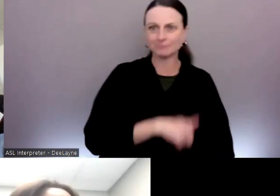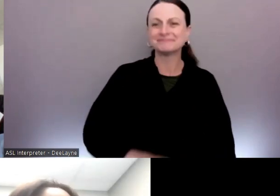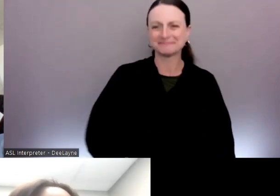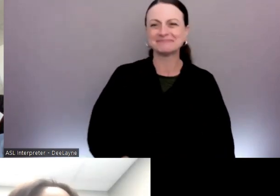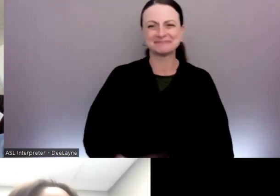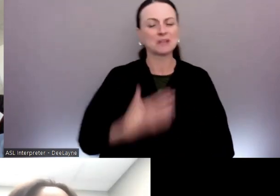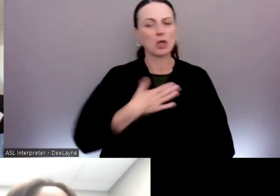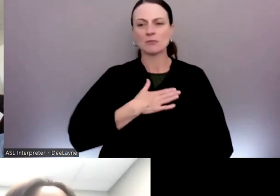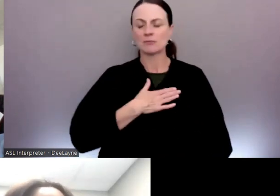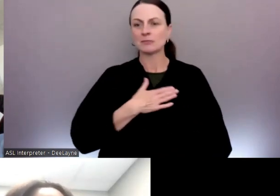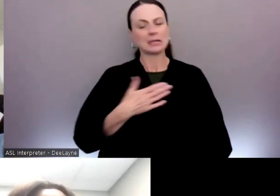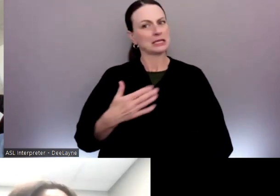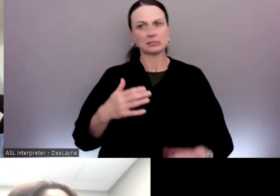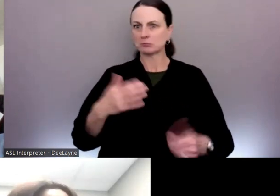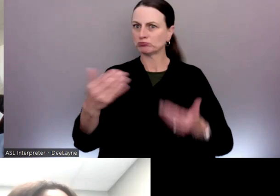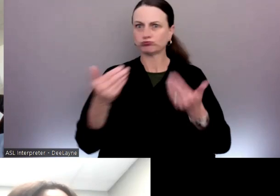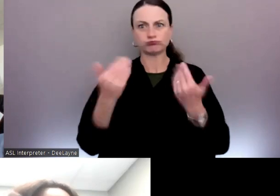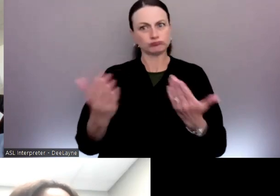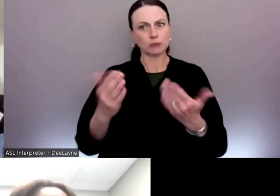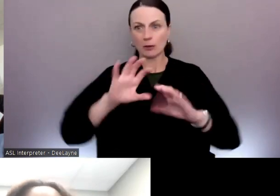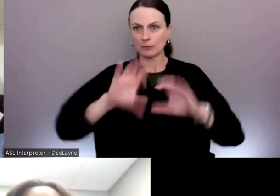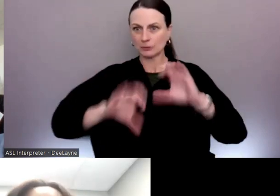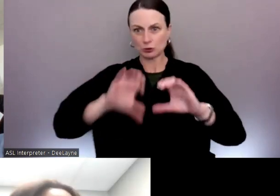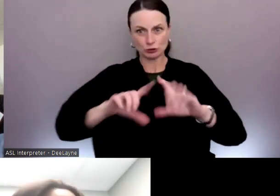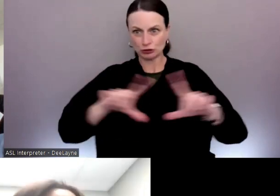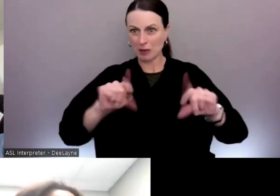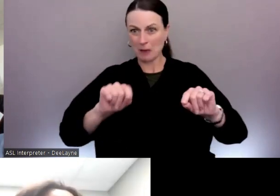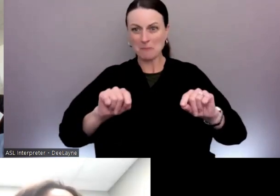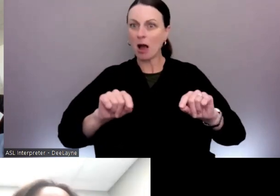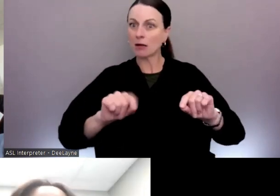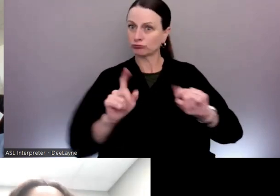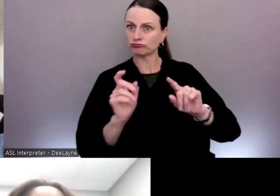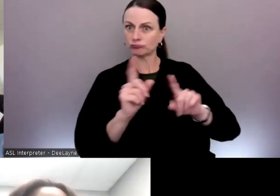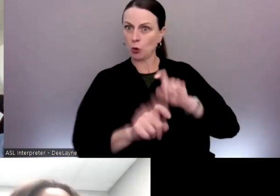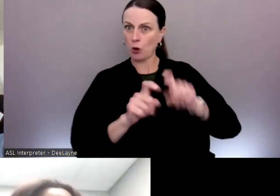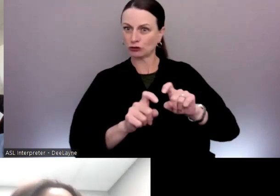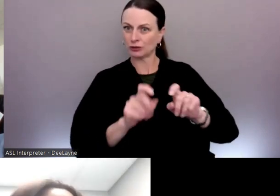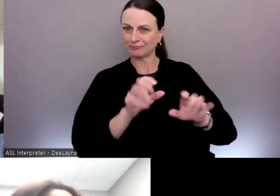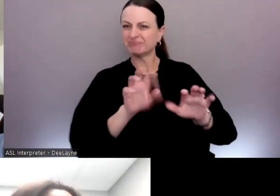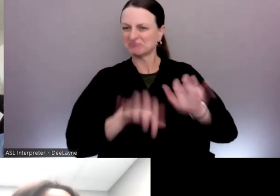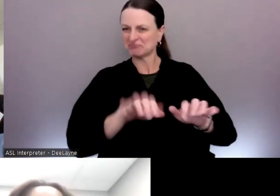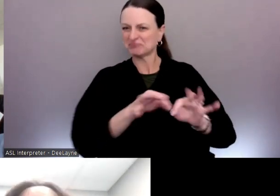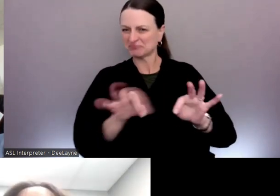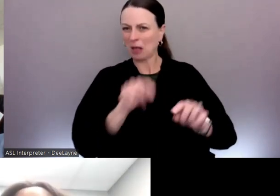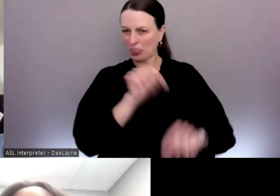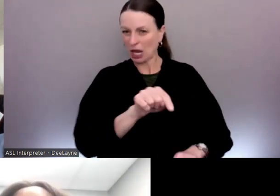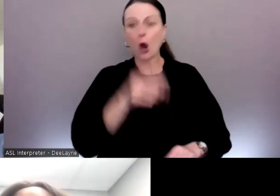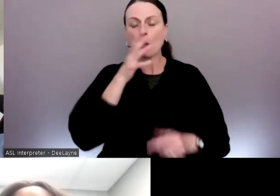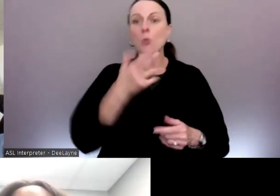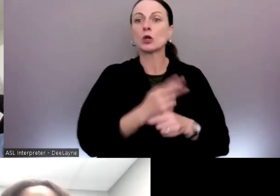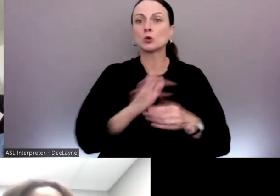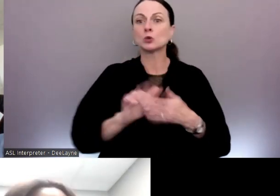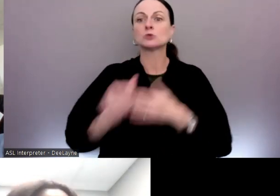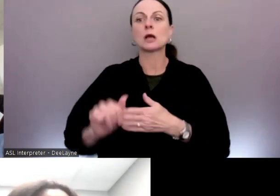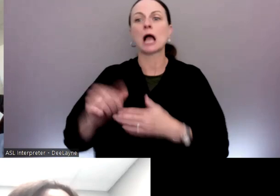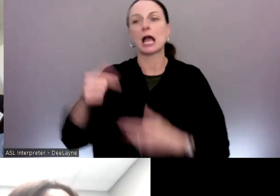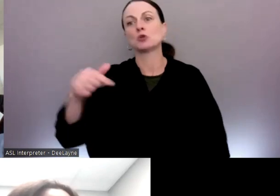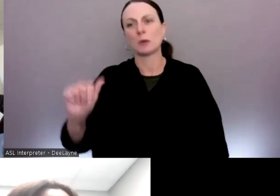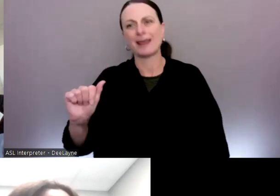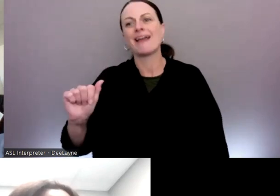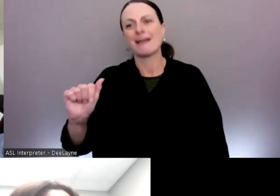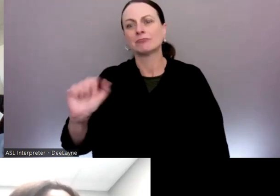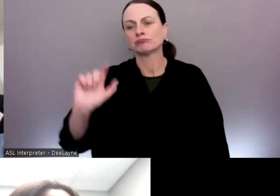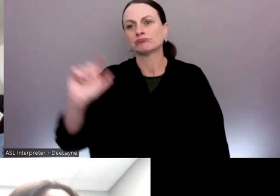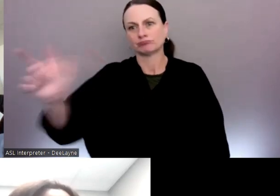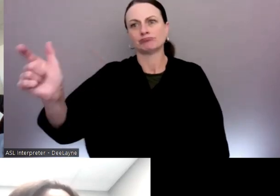Please feel free to submit questions for Dr. Hampton at any time during the talk, and we will use these questions to guide the Q&A section